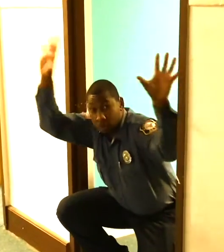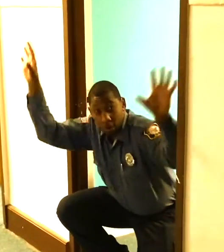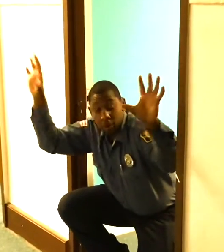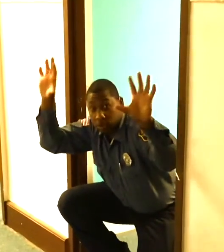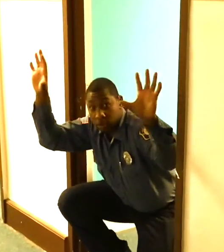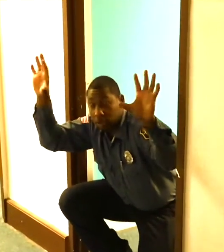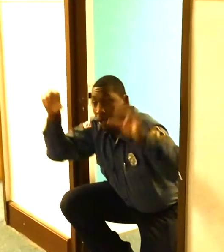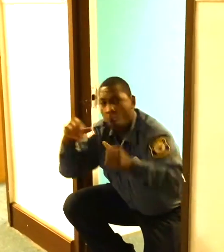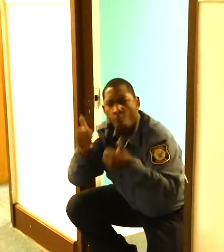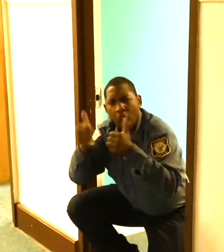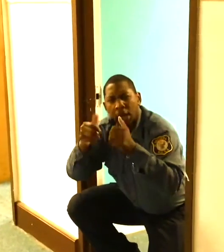fire anywhere.